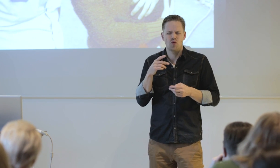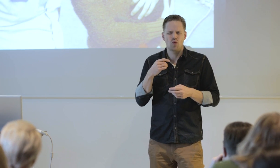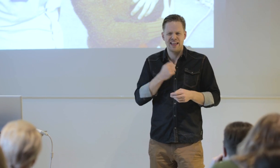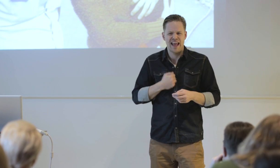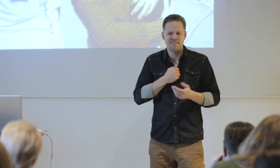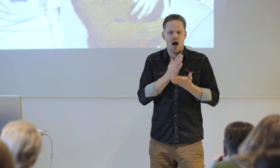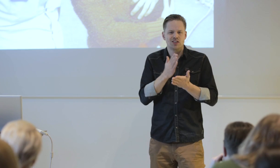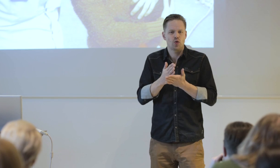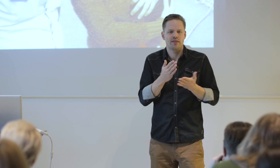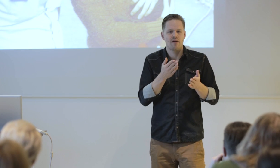like managed to